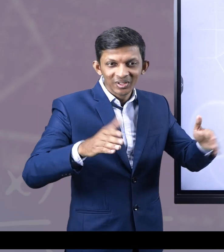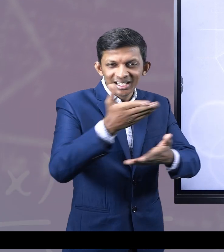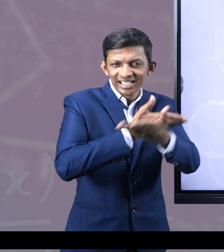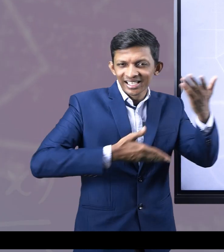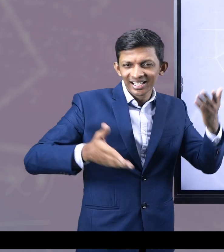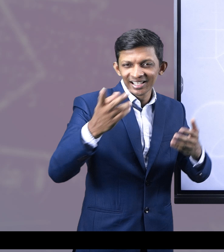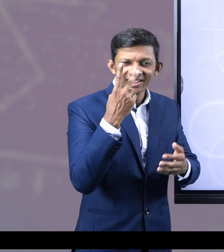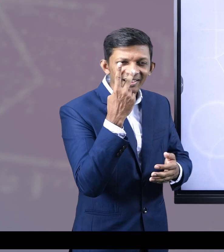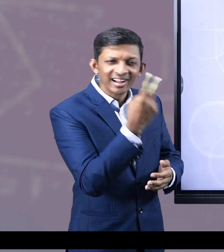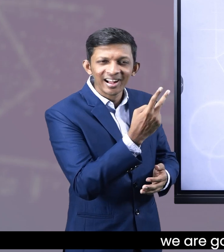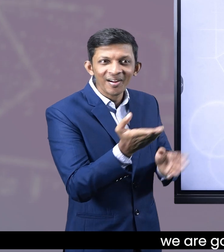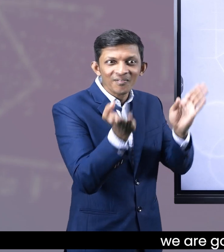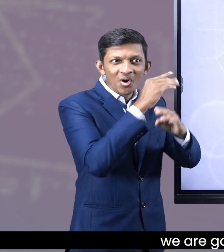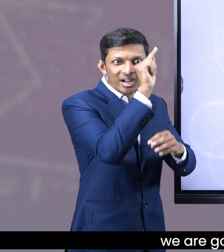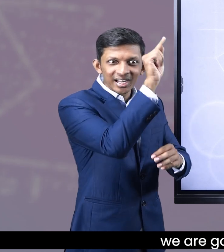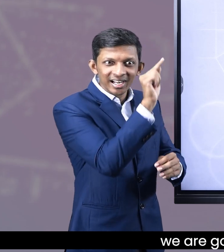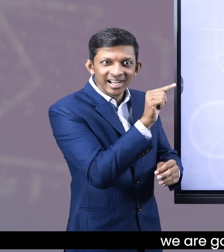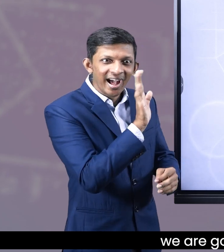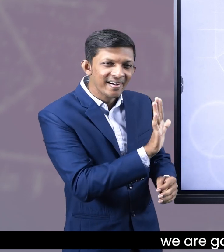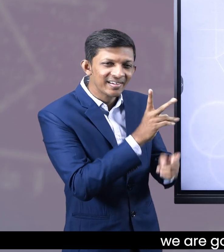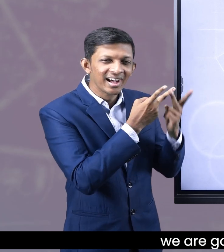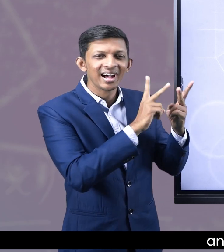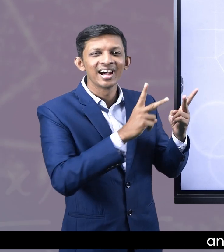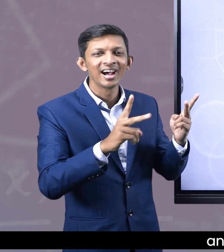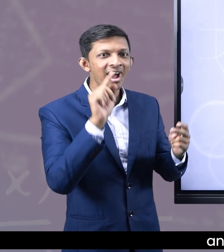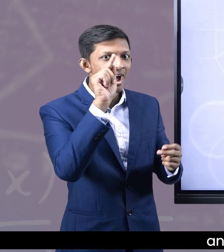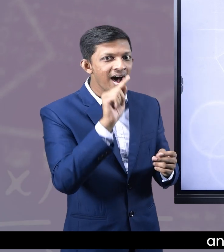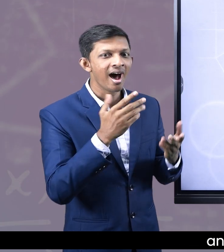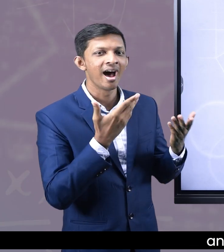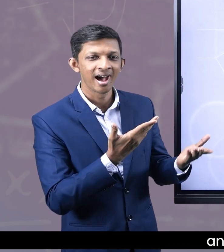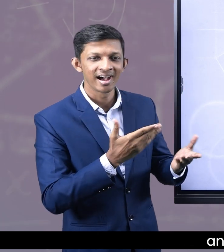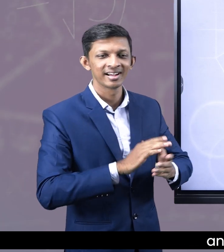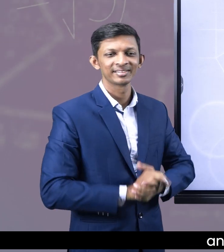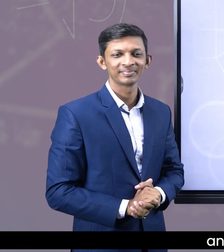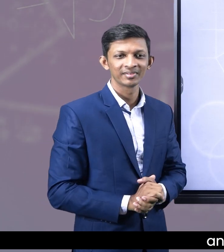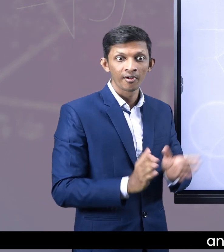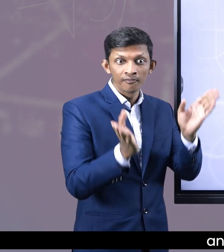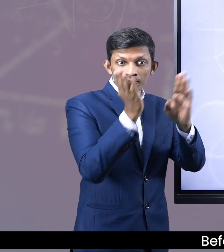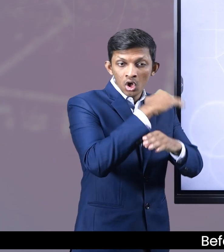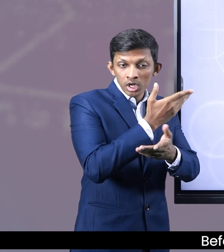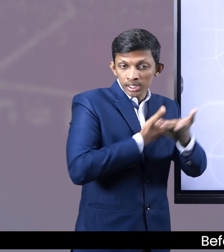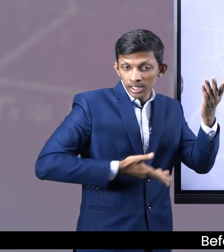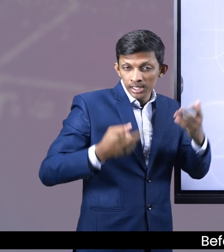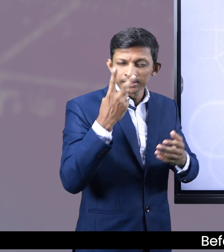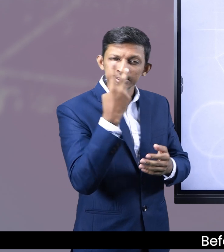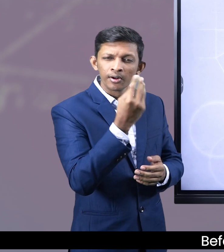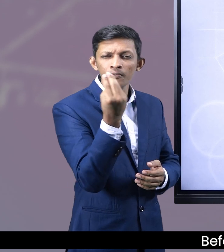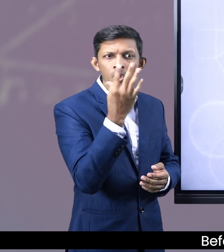Children, today we are going to see the different types and properties of angles. Before that, let us see